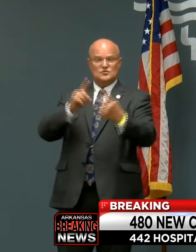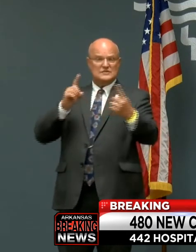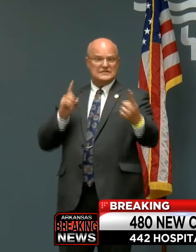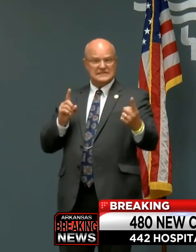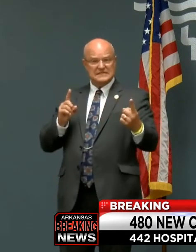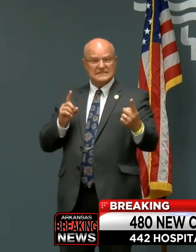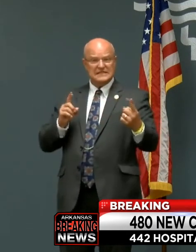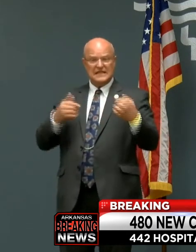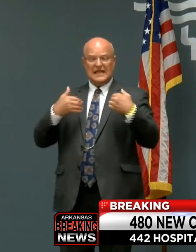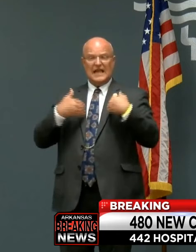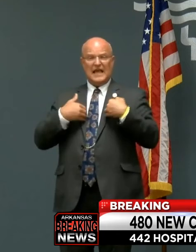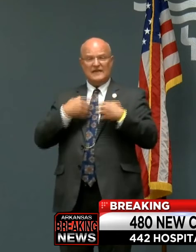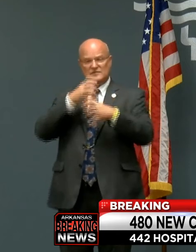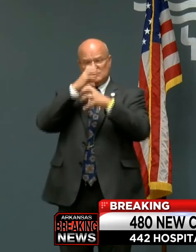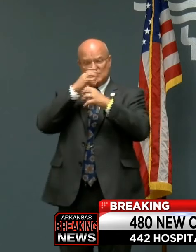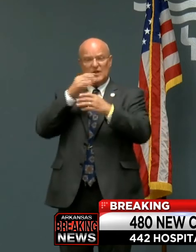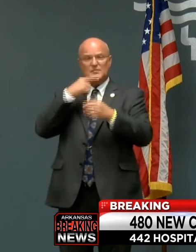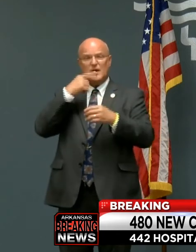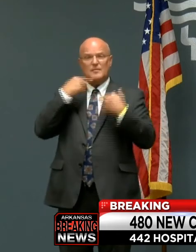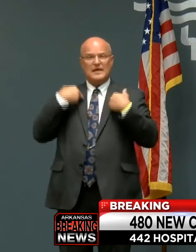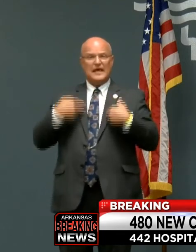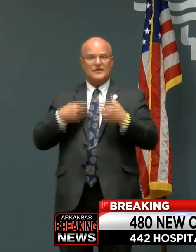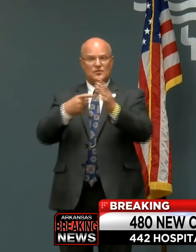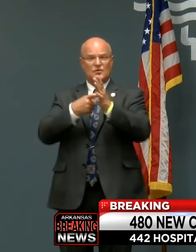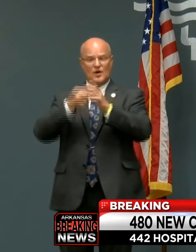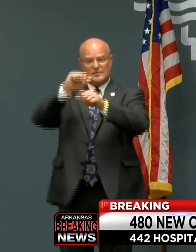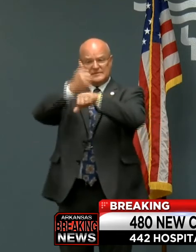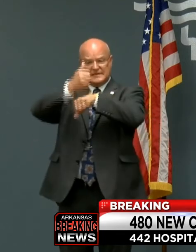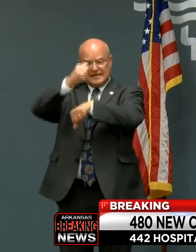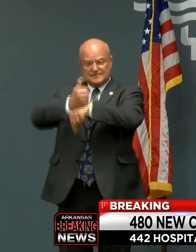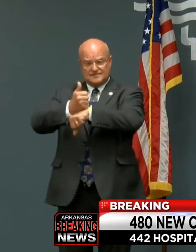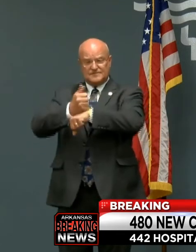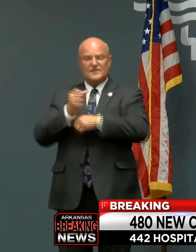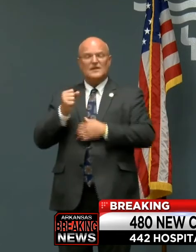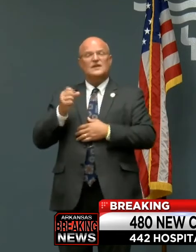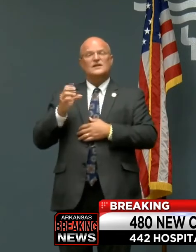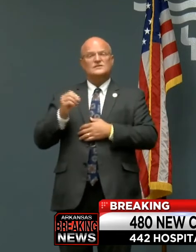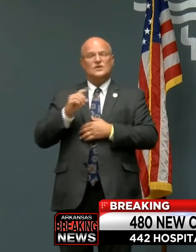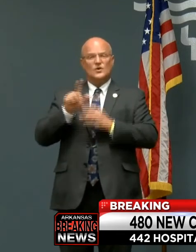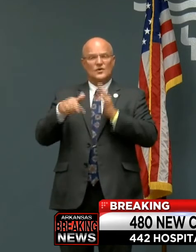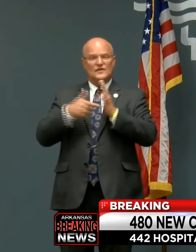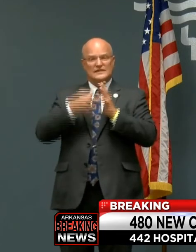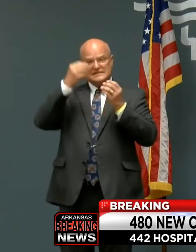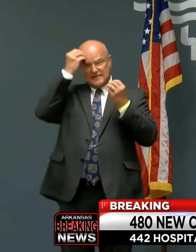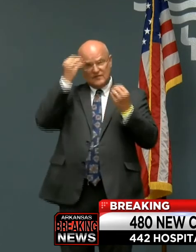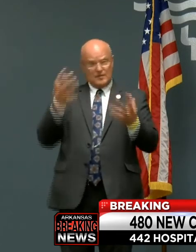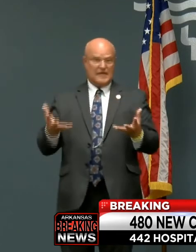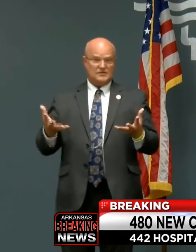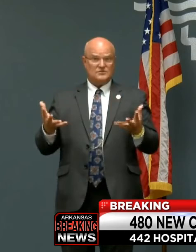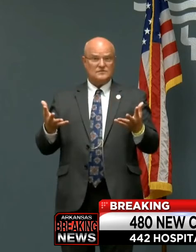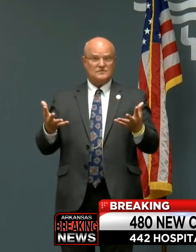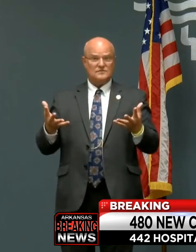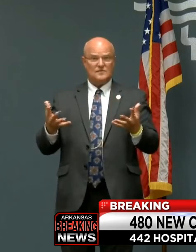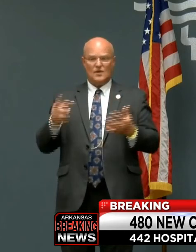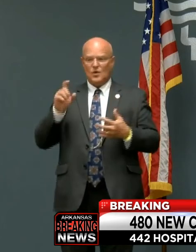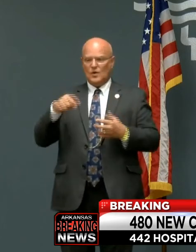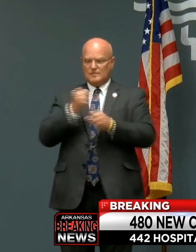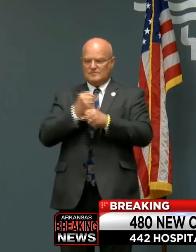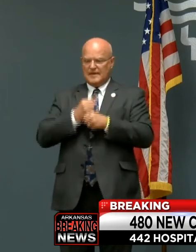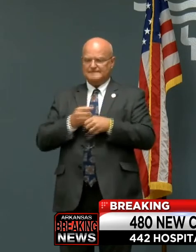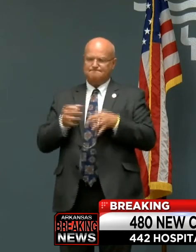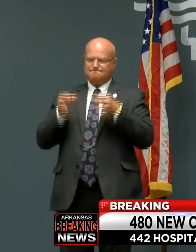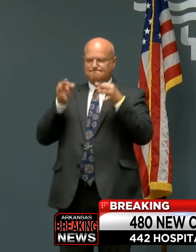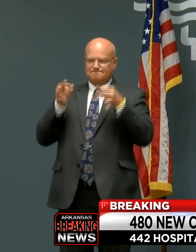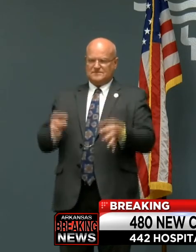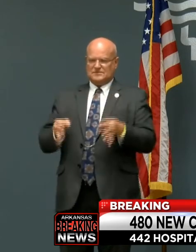distancing and having strict public health requirements in place. And so this is information. We have to make our